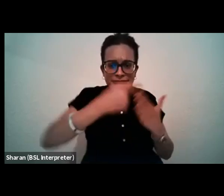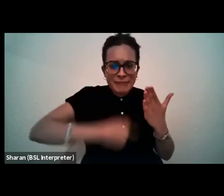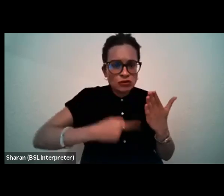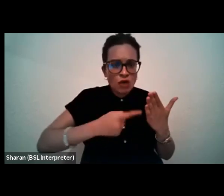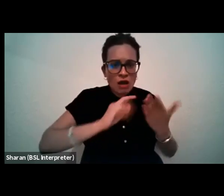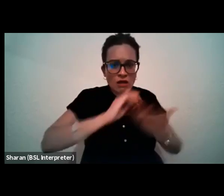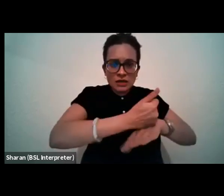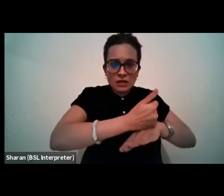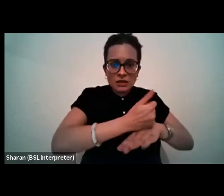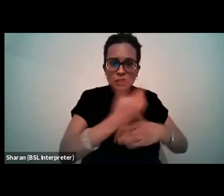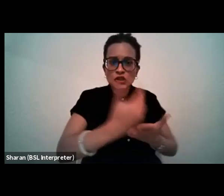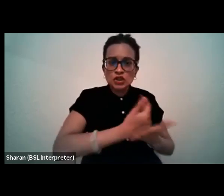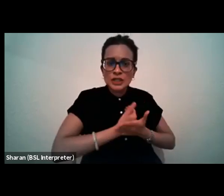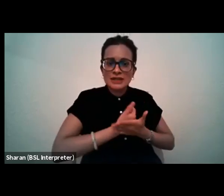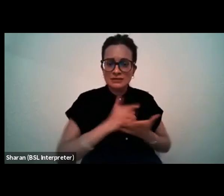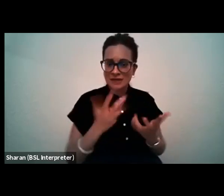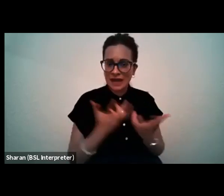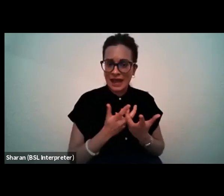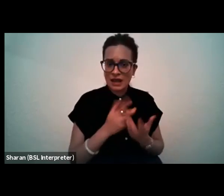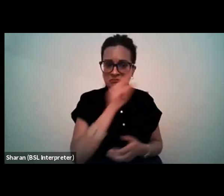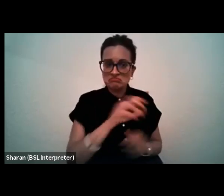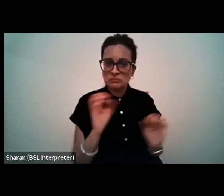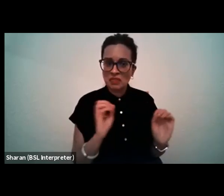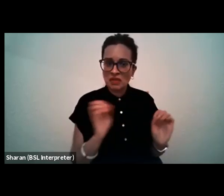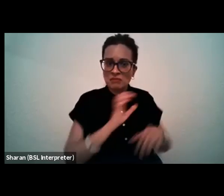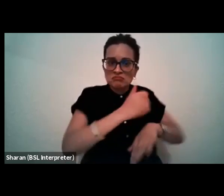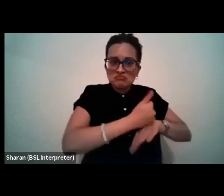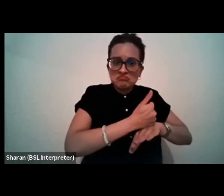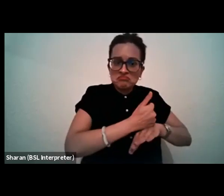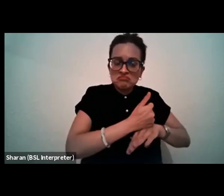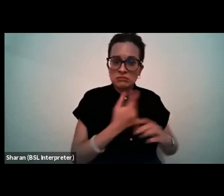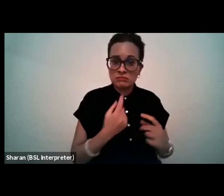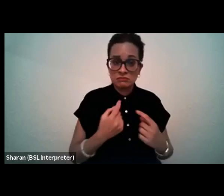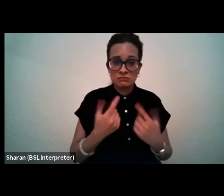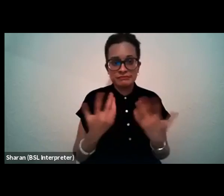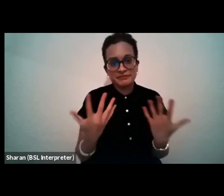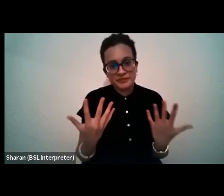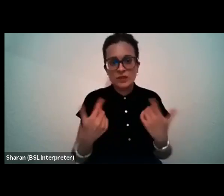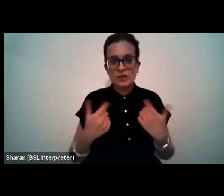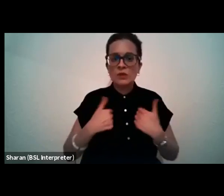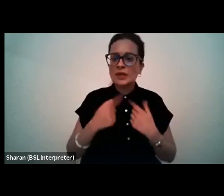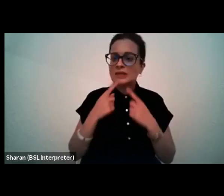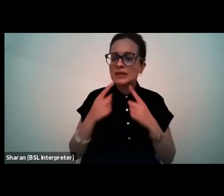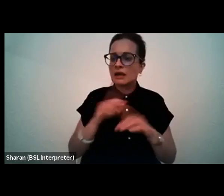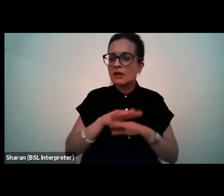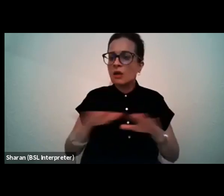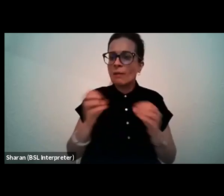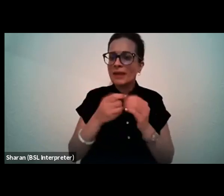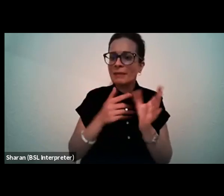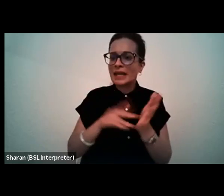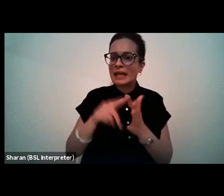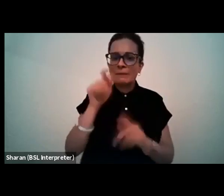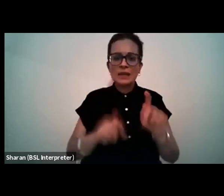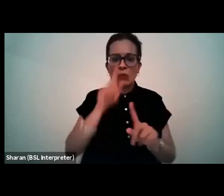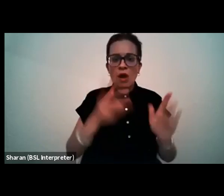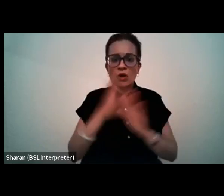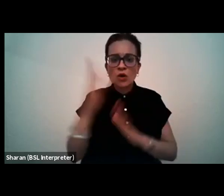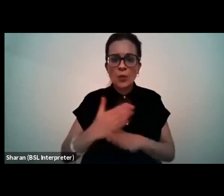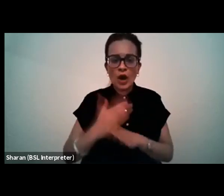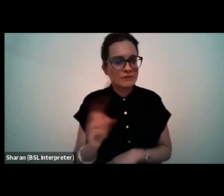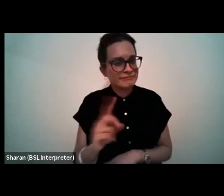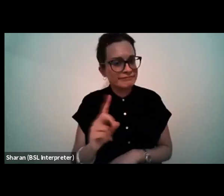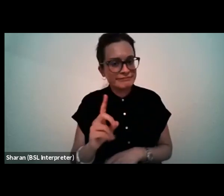them. Now, nobody's saying that we should have make sure that no BAME people go to work at all. That hasn't been the case